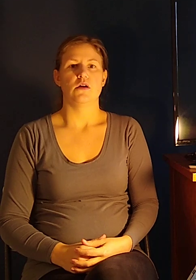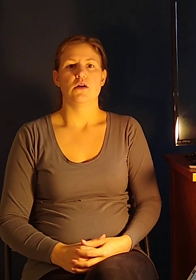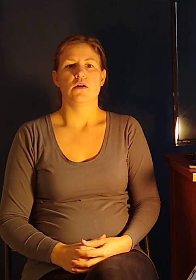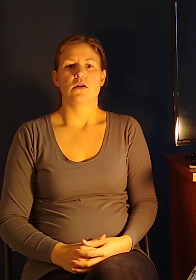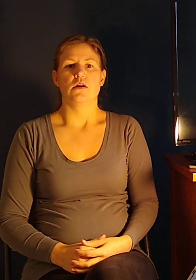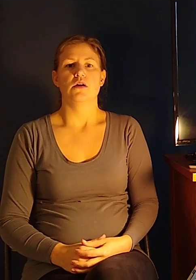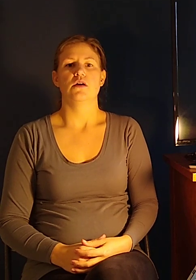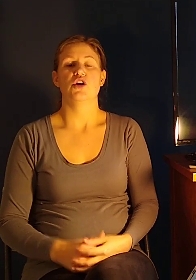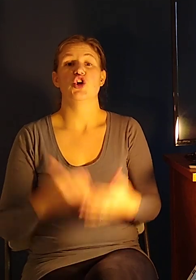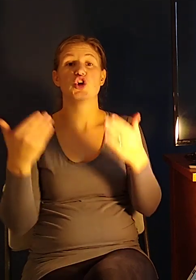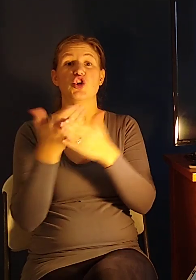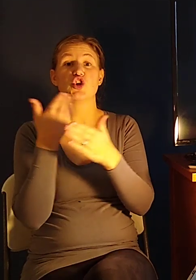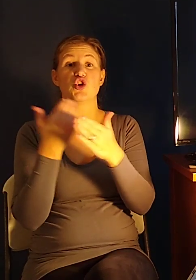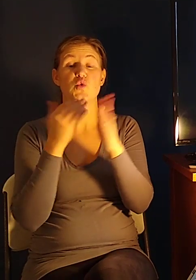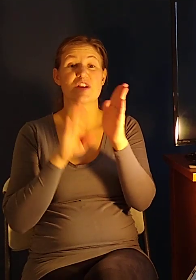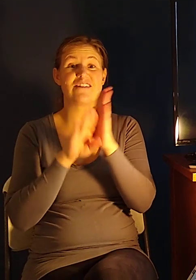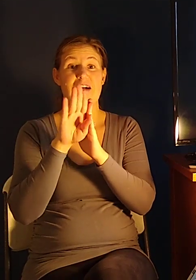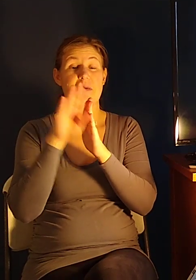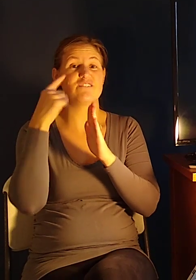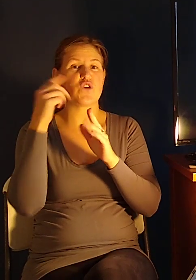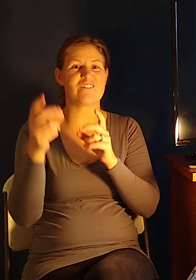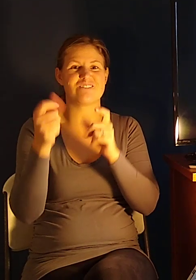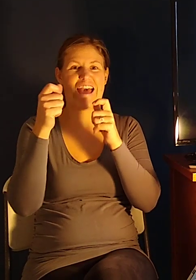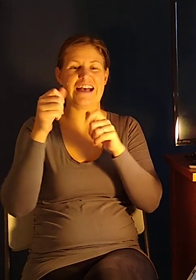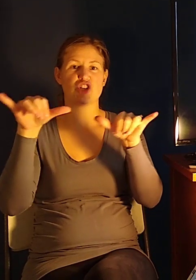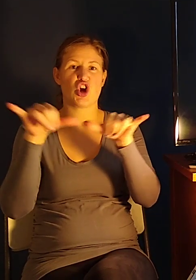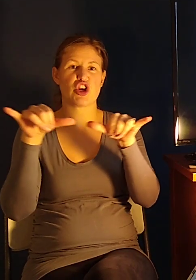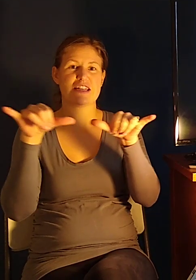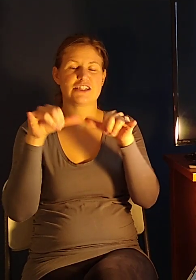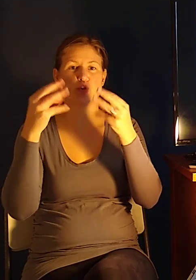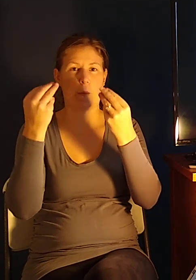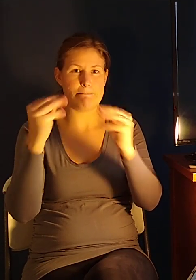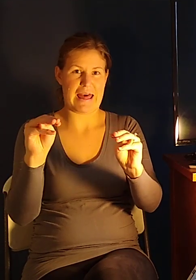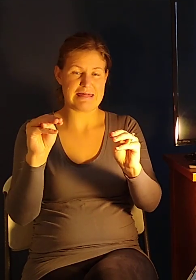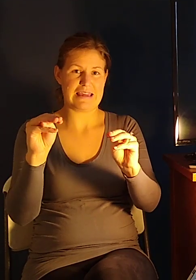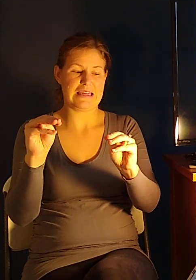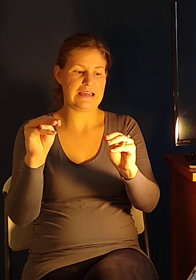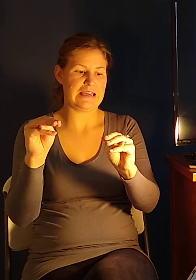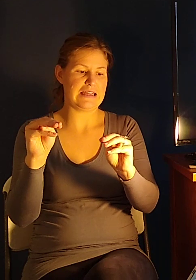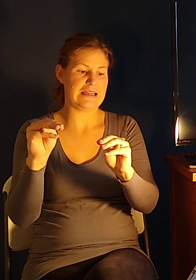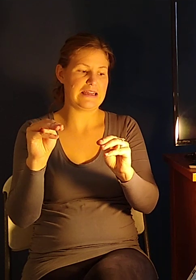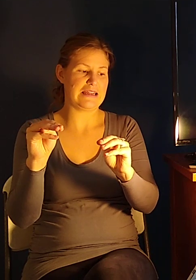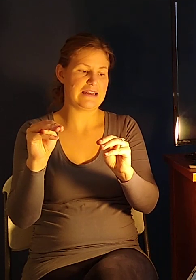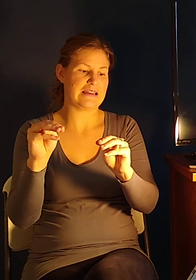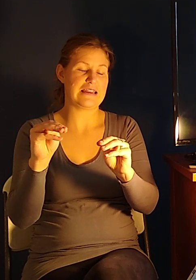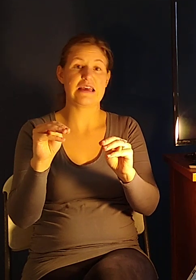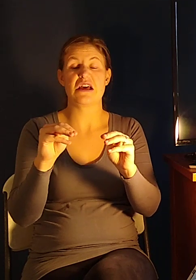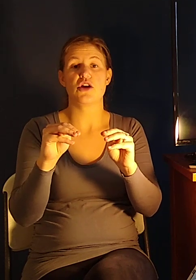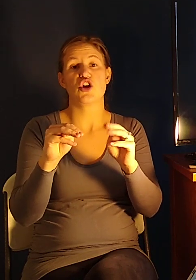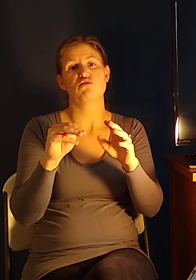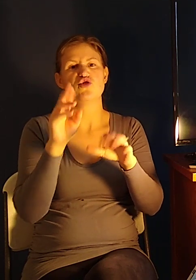Now, newer developments of quick architectural methods in the vein of balloon framing are continuing to